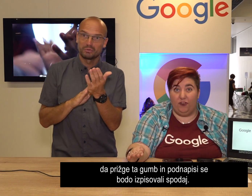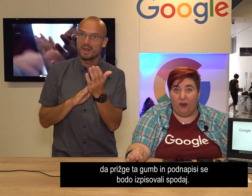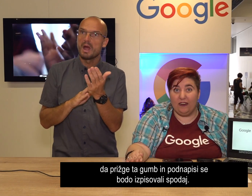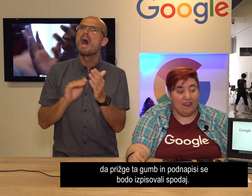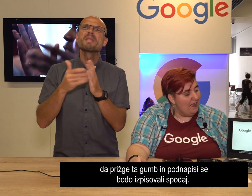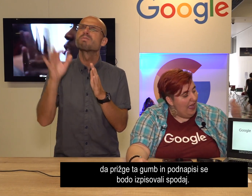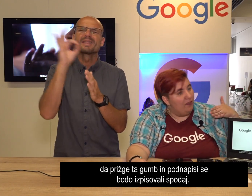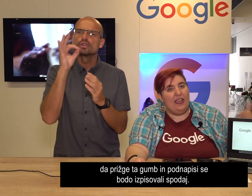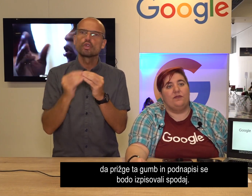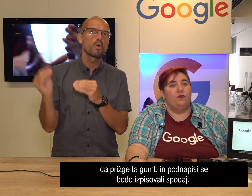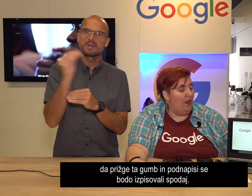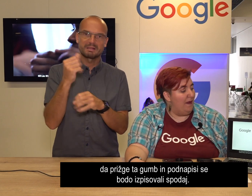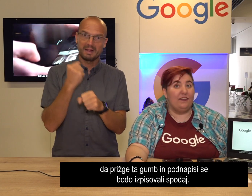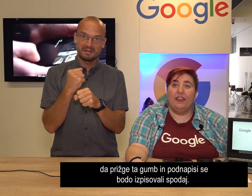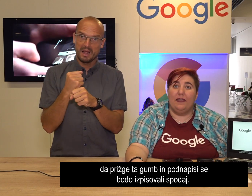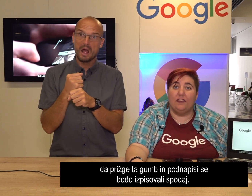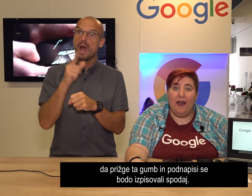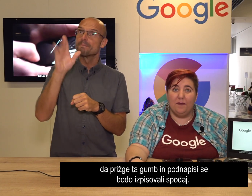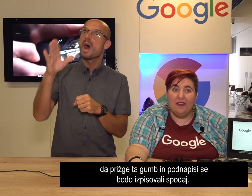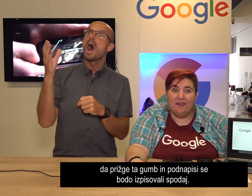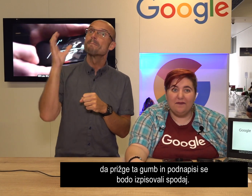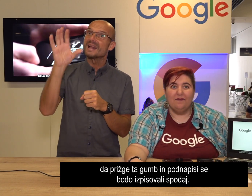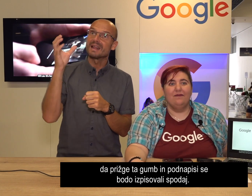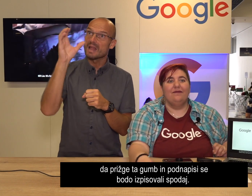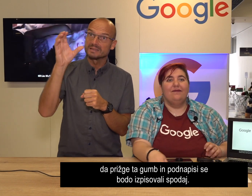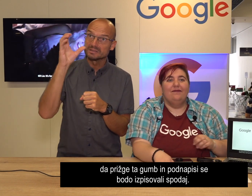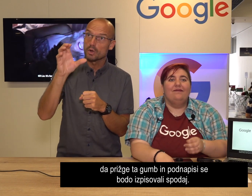any extra work, and those captions will automatically appear at the bottom.